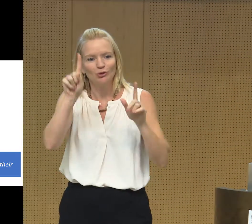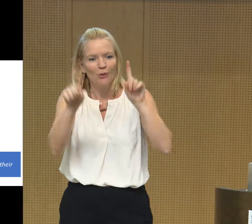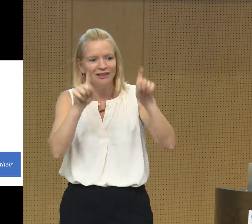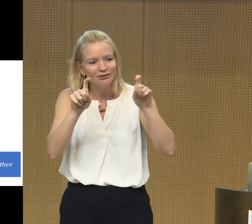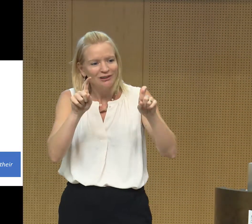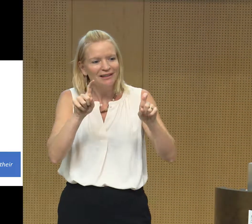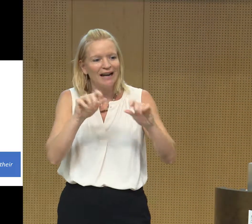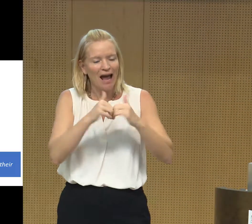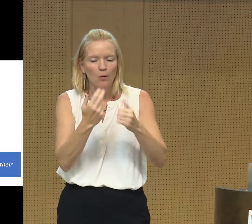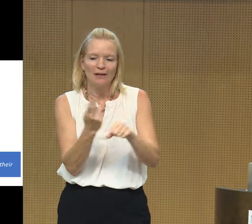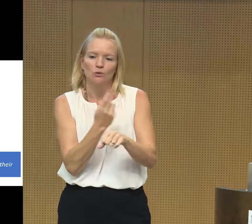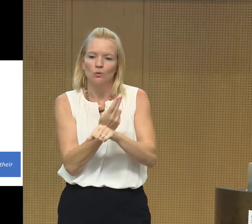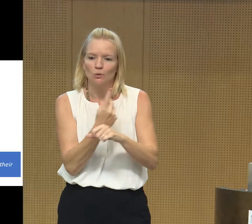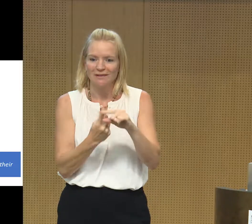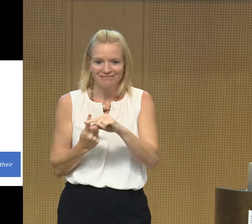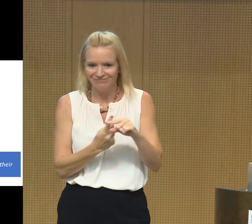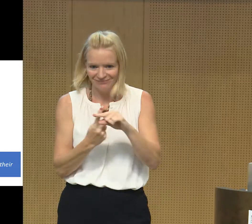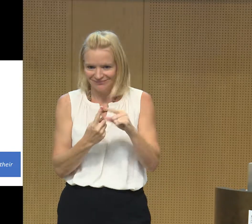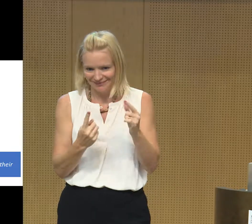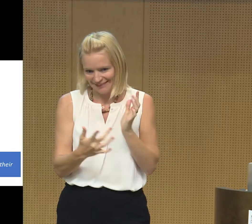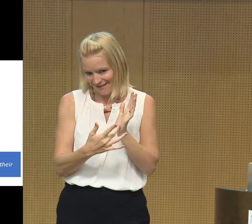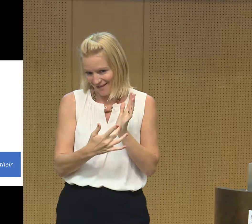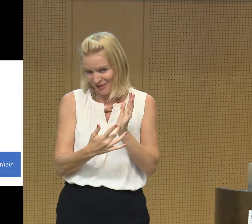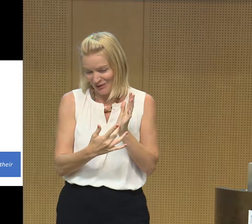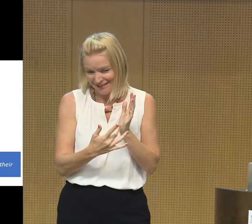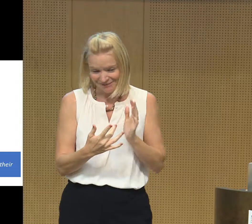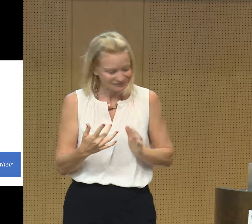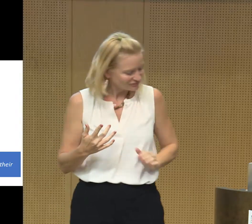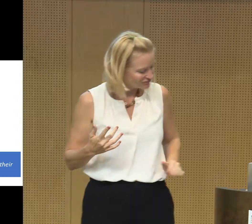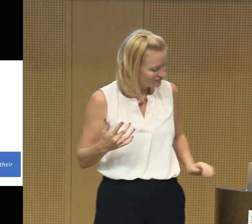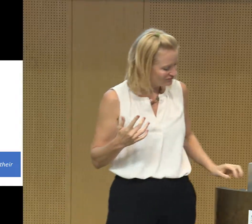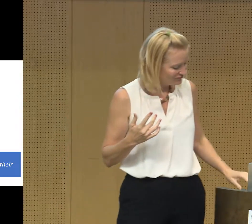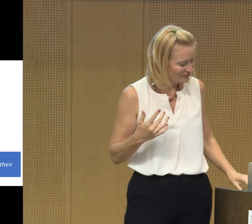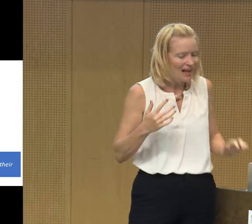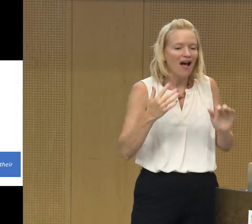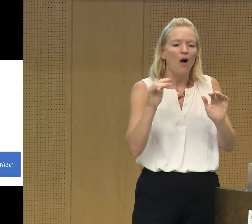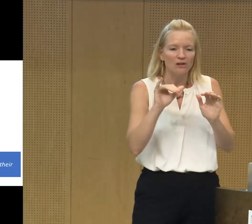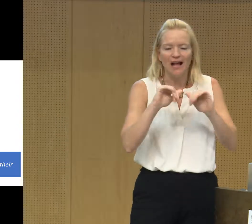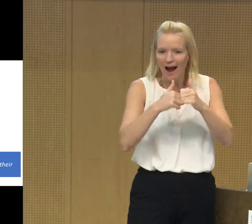So that's one of our big research questions, and how we can use eye tracking technology.